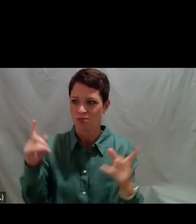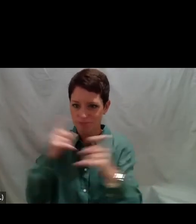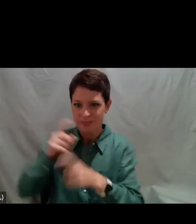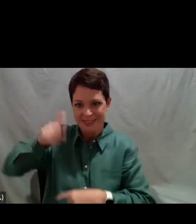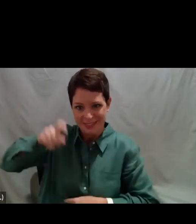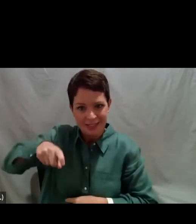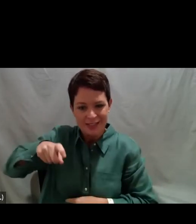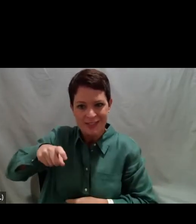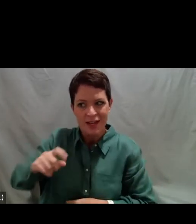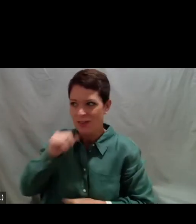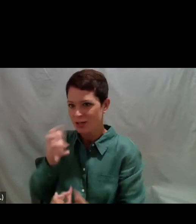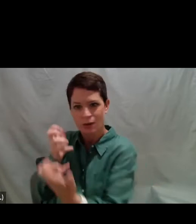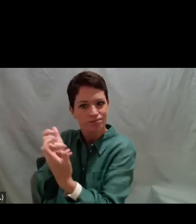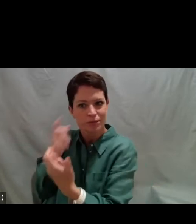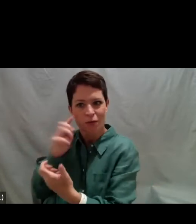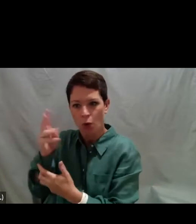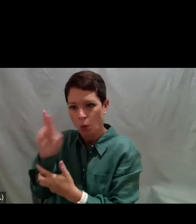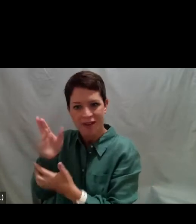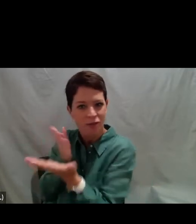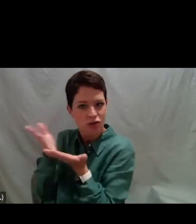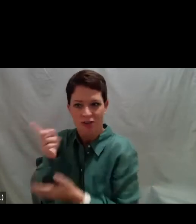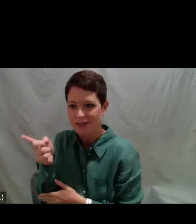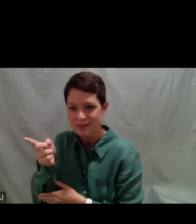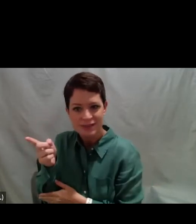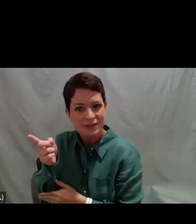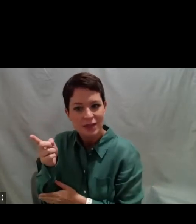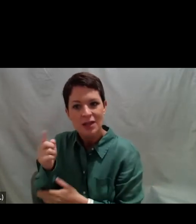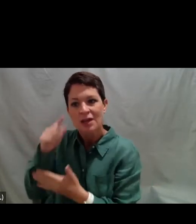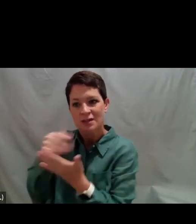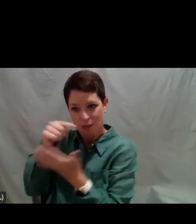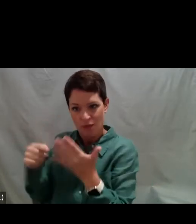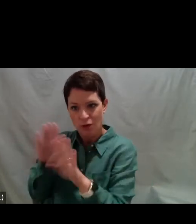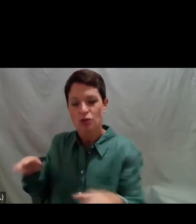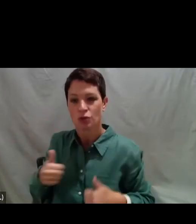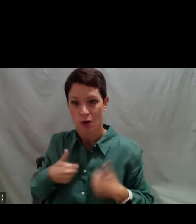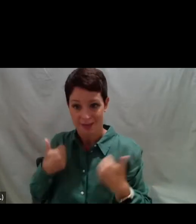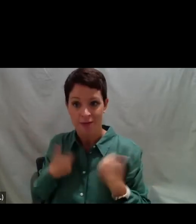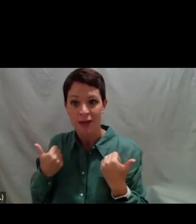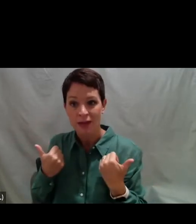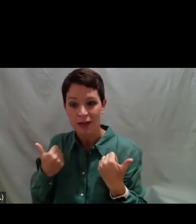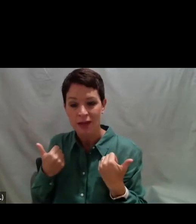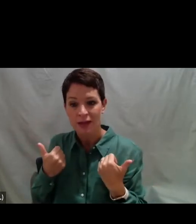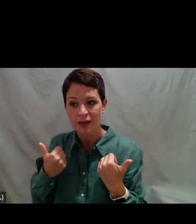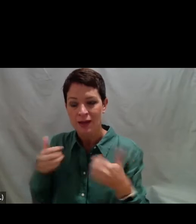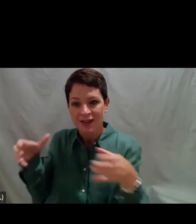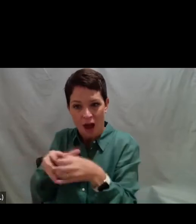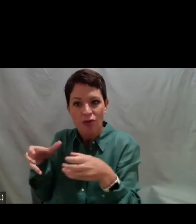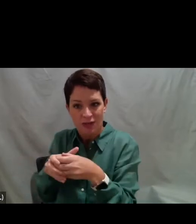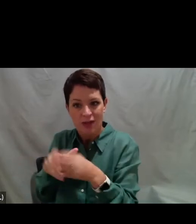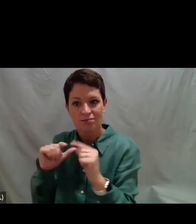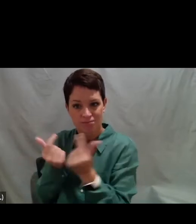don't otherwise qualify for waiver services. Some of those children are living in congregate